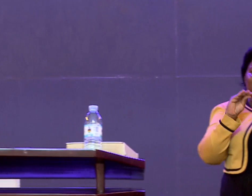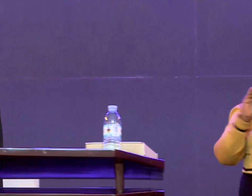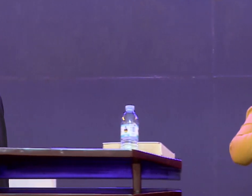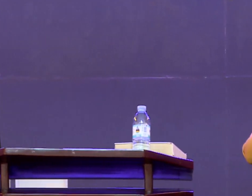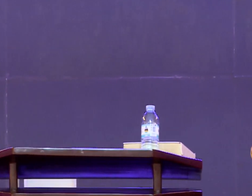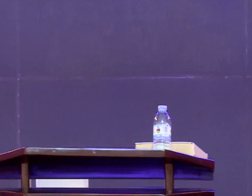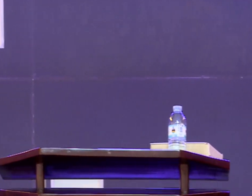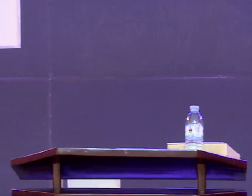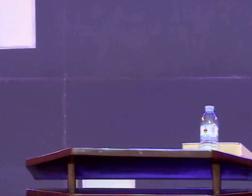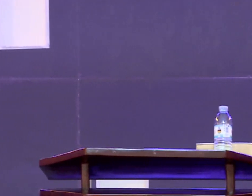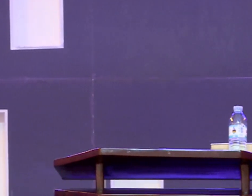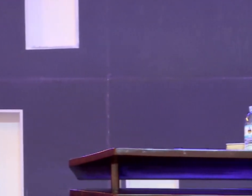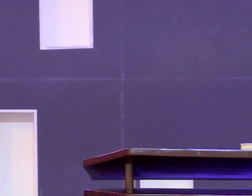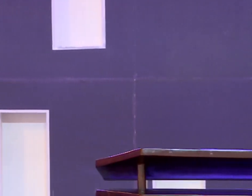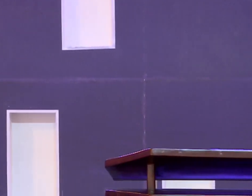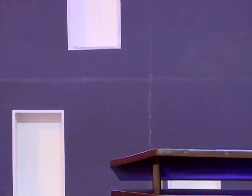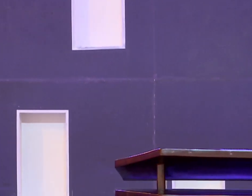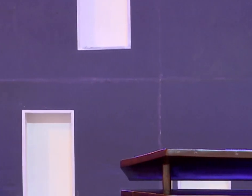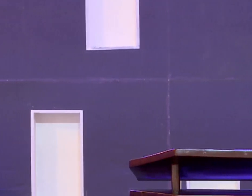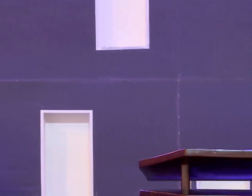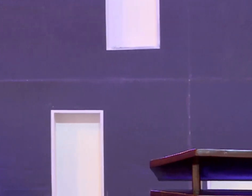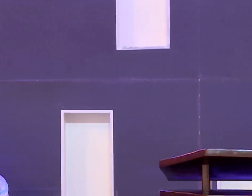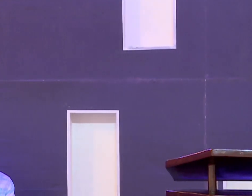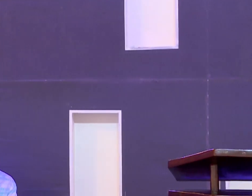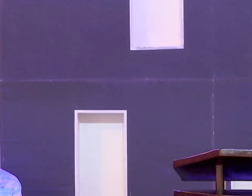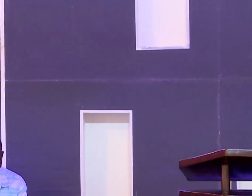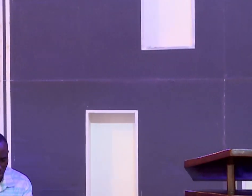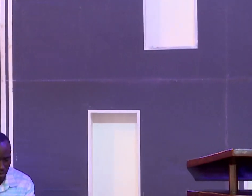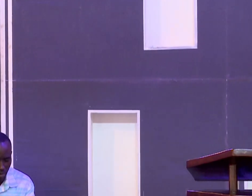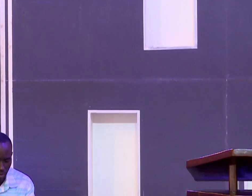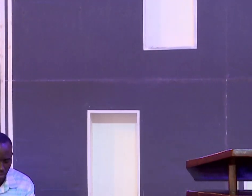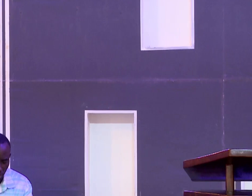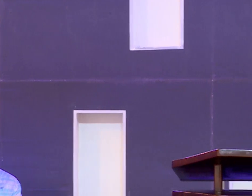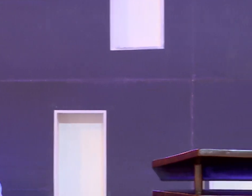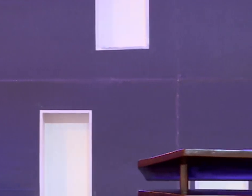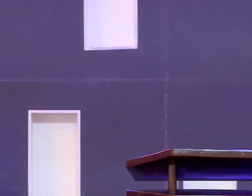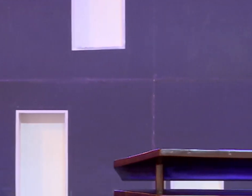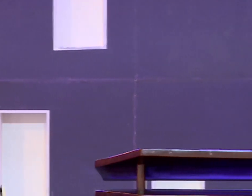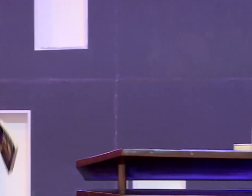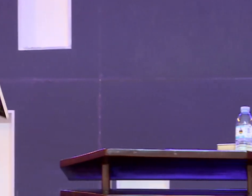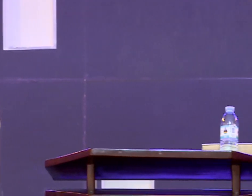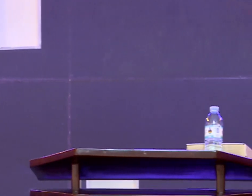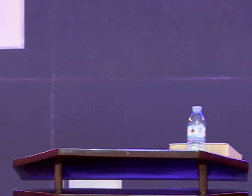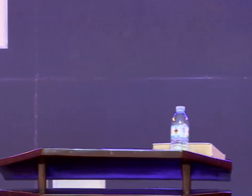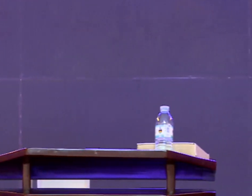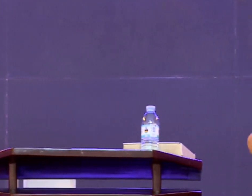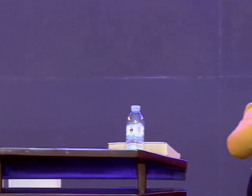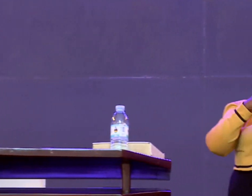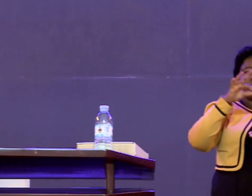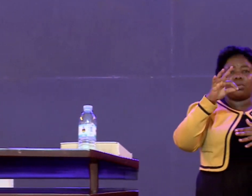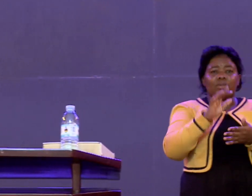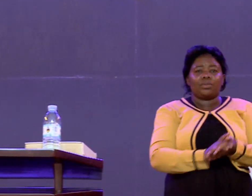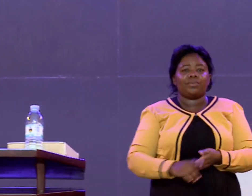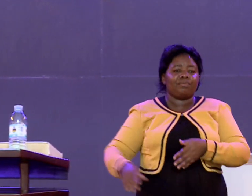with you. Teach us to trust you. In the name of Jesus. Thank you, Lord. Thank you,